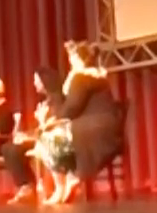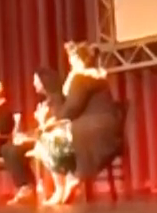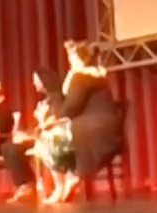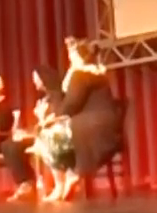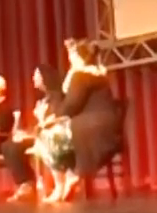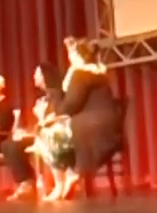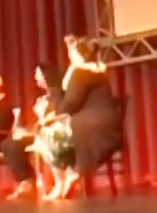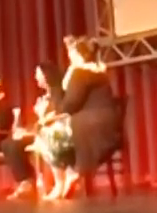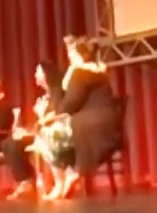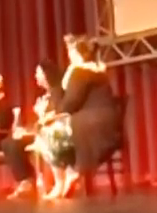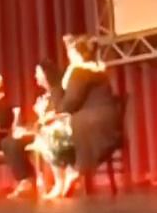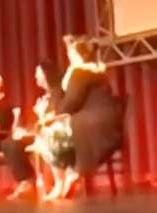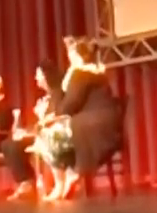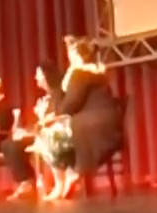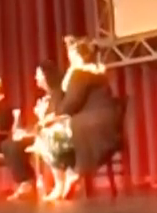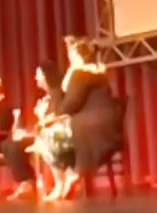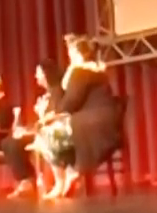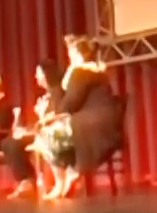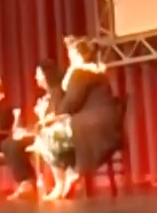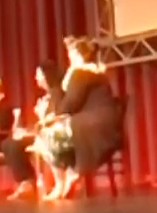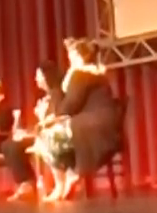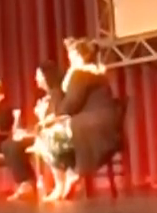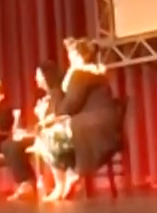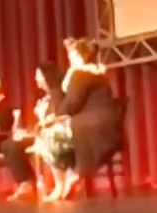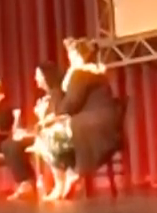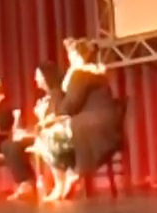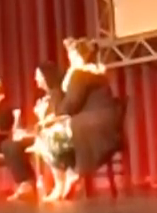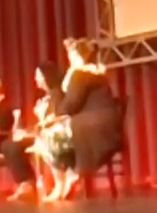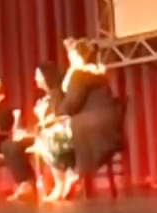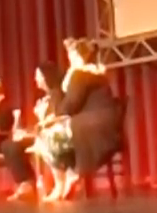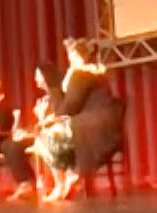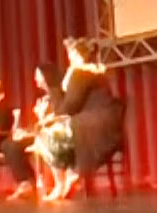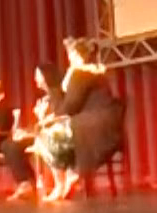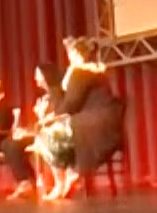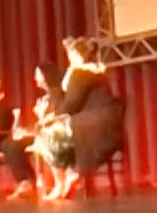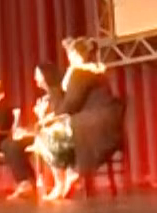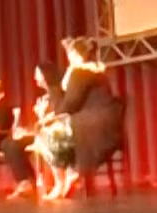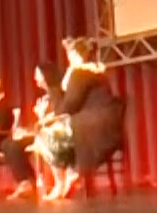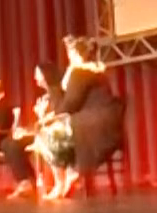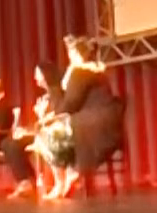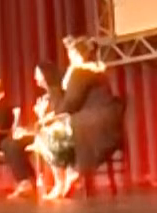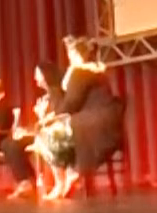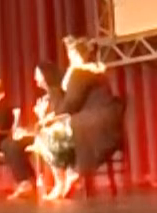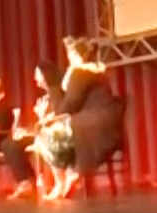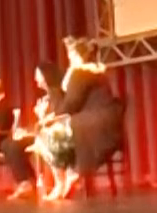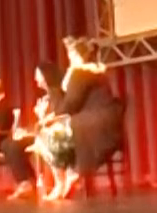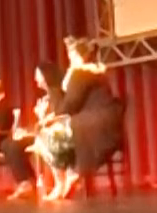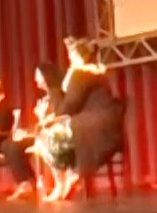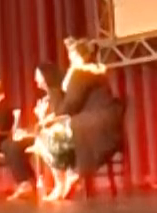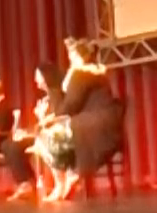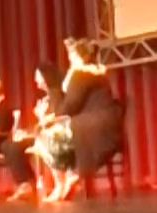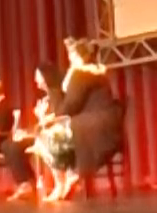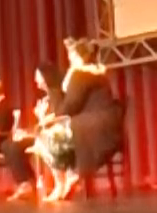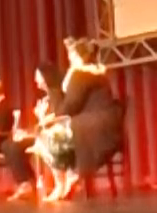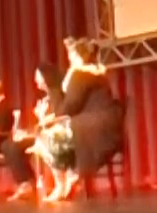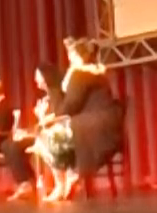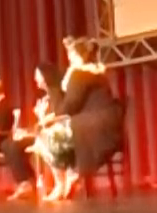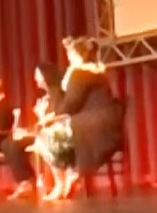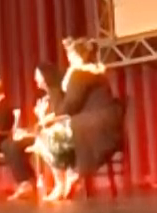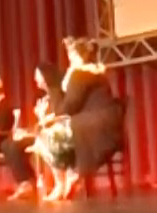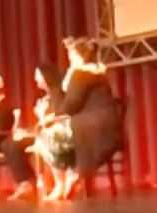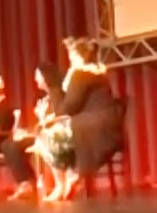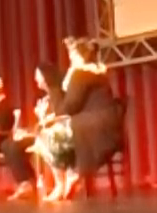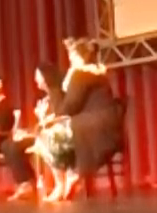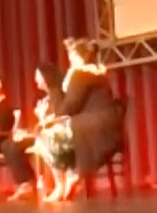other and following each other. And that's what I really heard from a lot from you, what you shared with us today. Brings